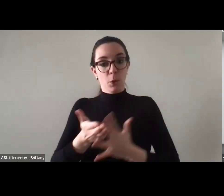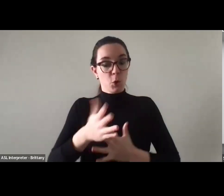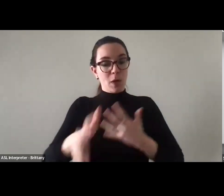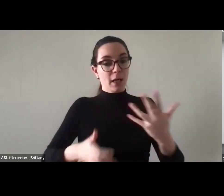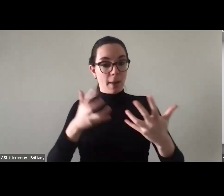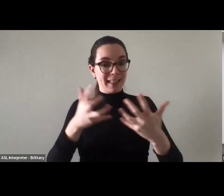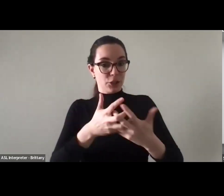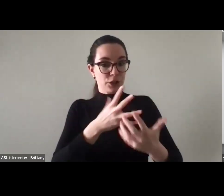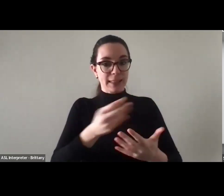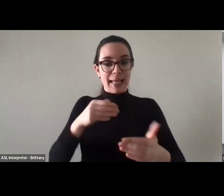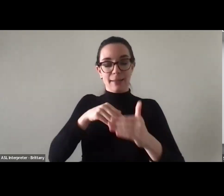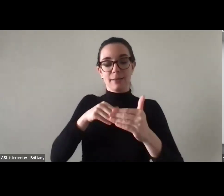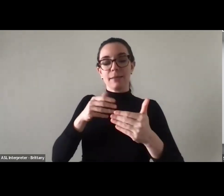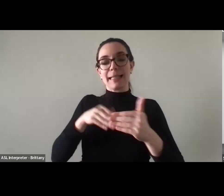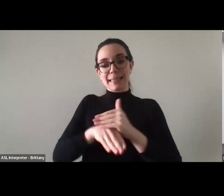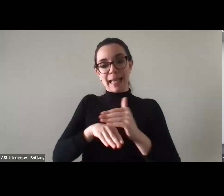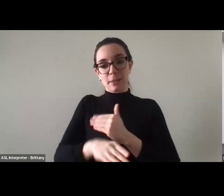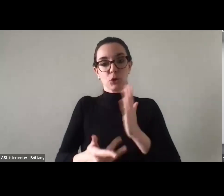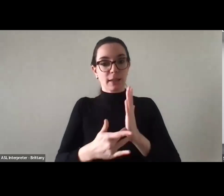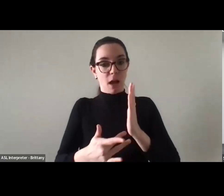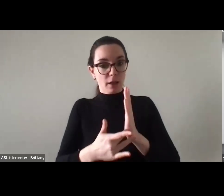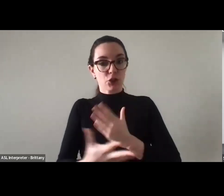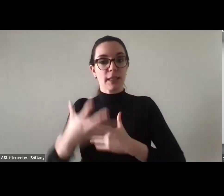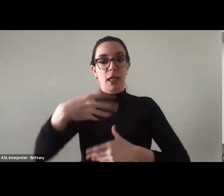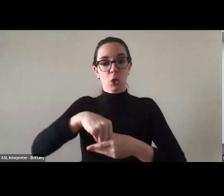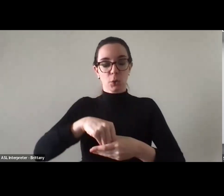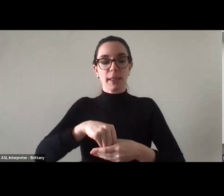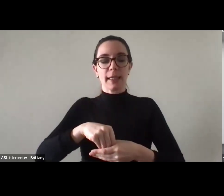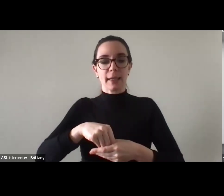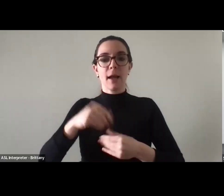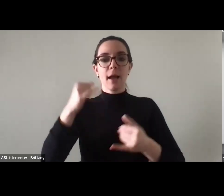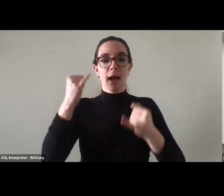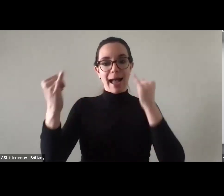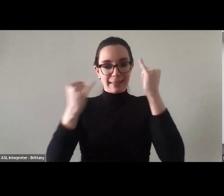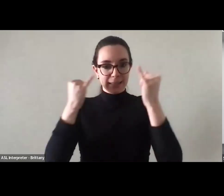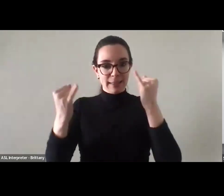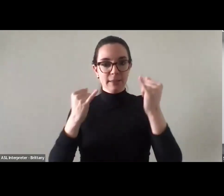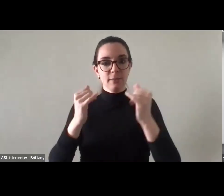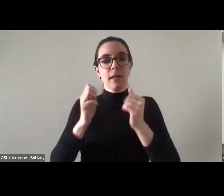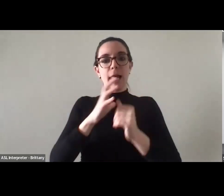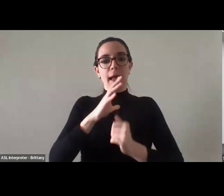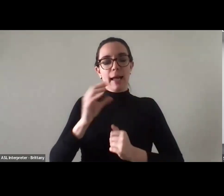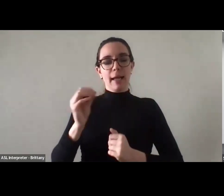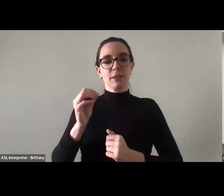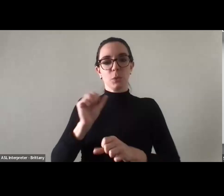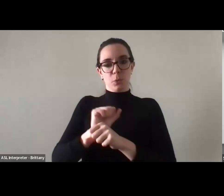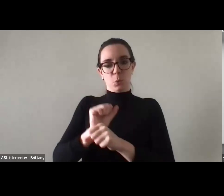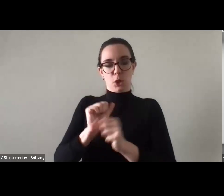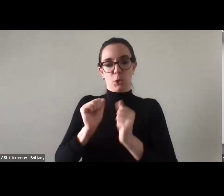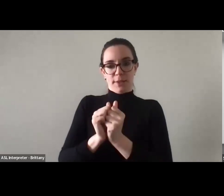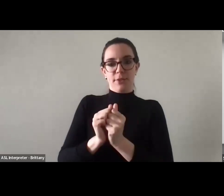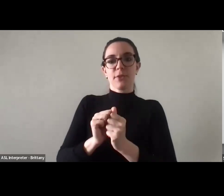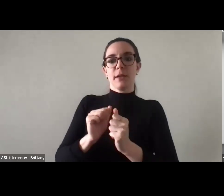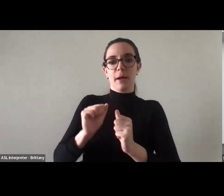accessible technology, including with ideas, as I say, from the Job Accommodation Network, AskJan.org, to brainstorm accommodation supports